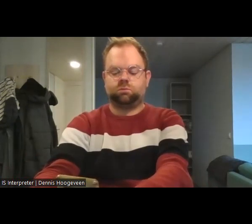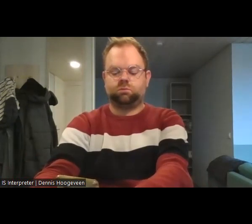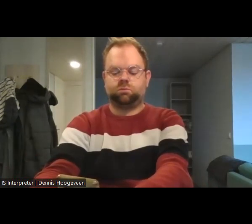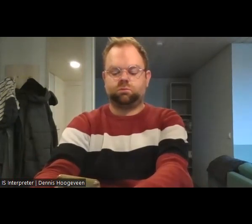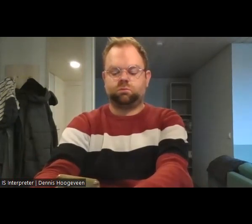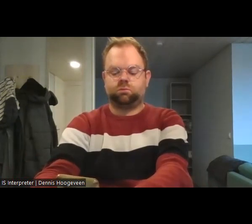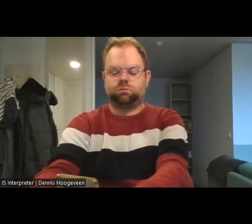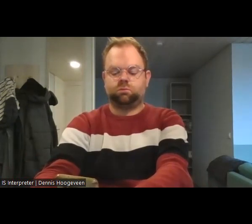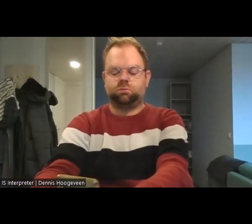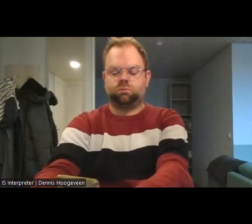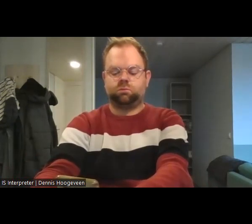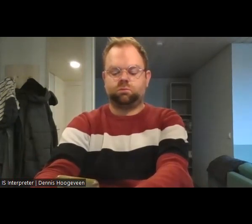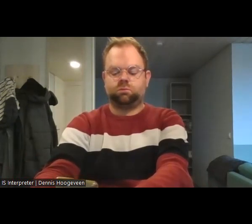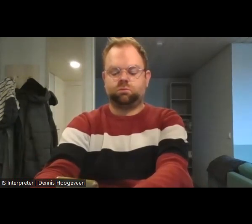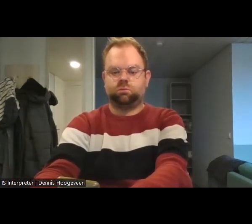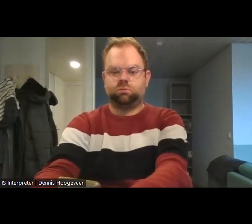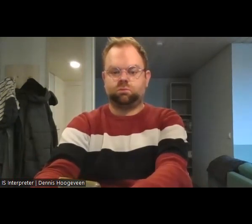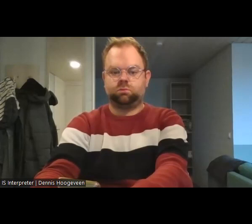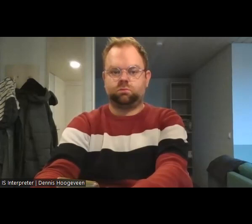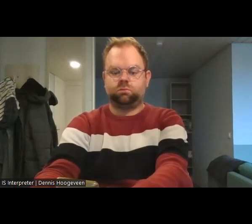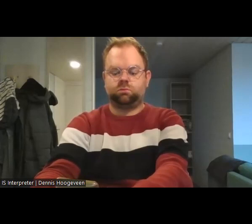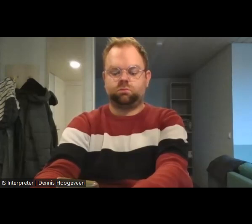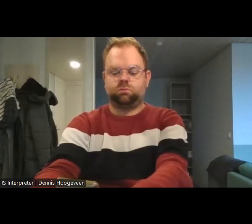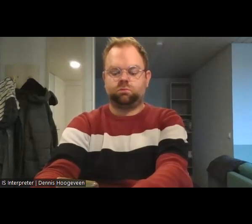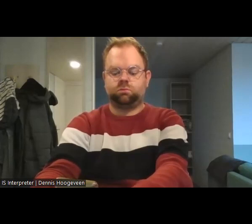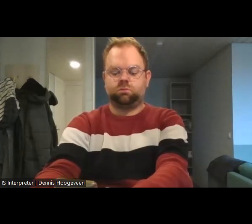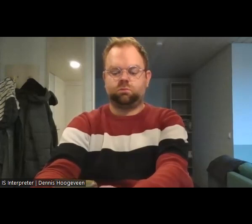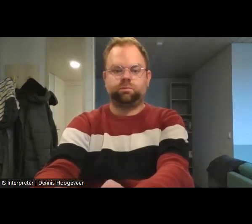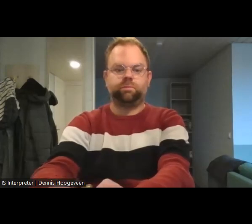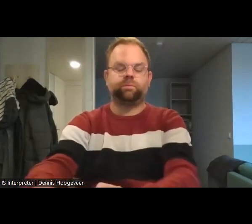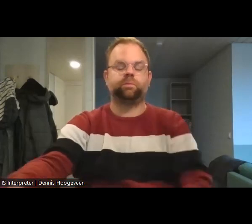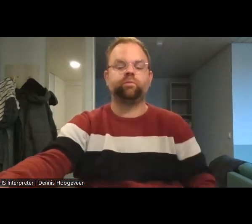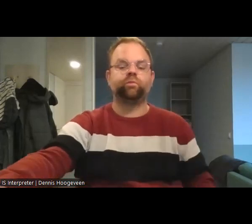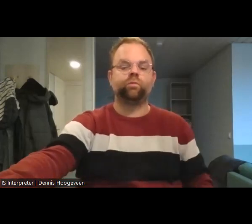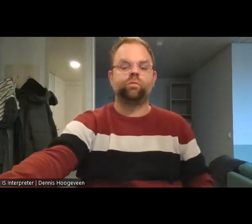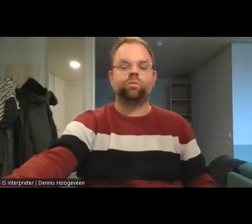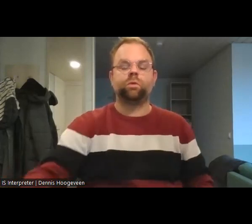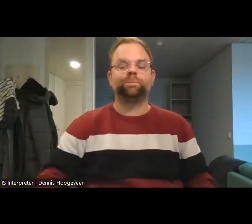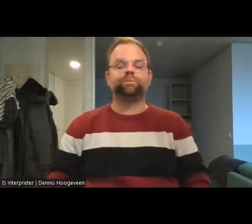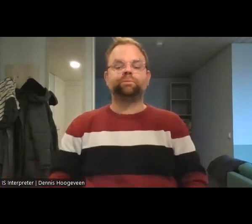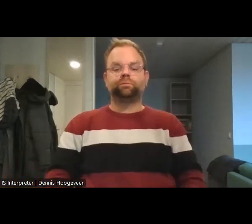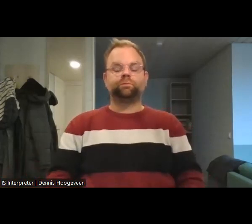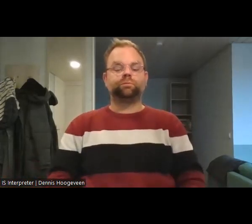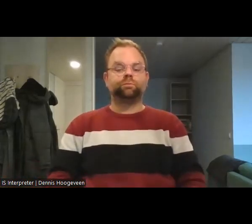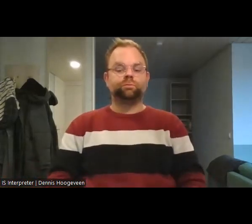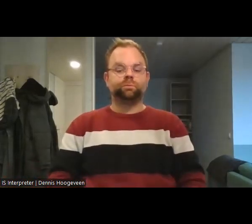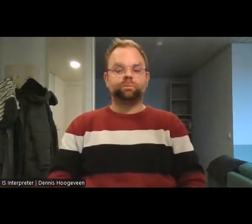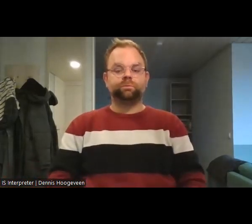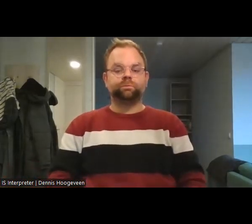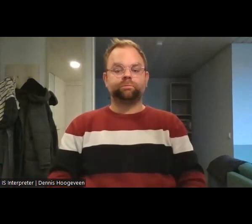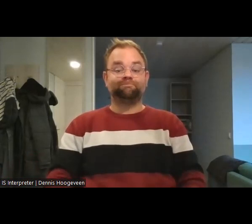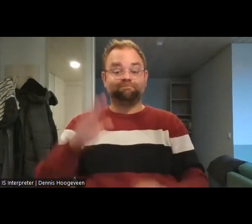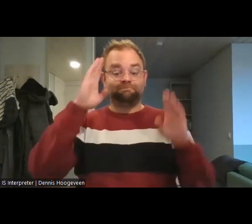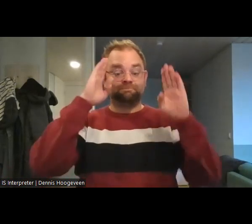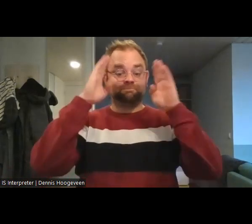Greetings, everyone. This is Ricardo speaking. Just checking that you can